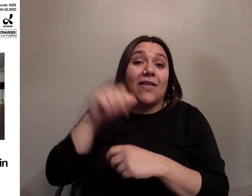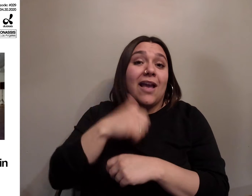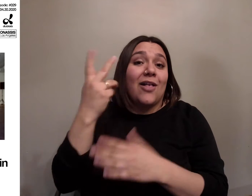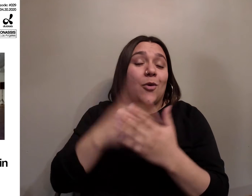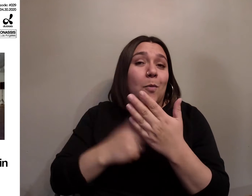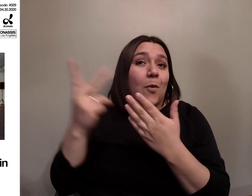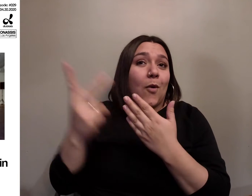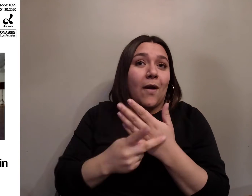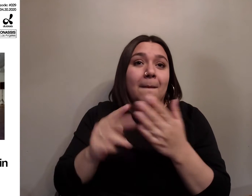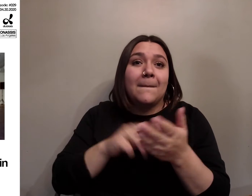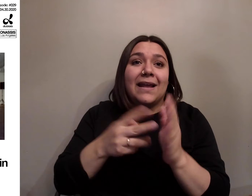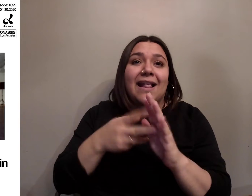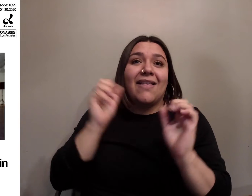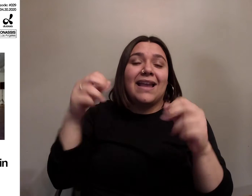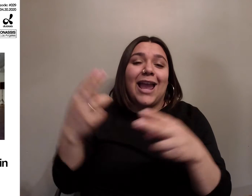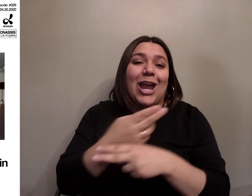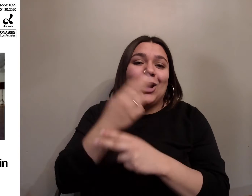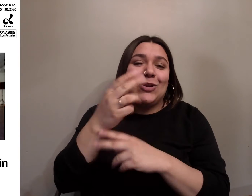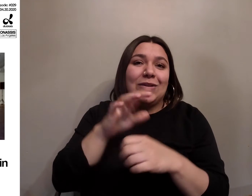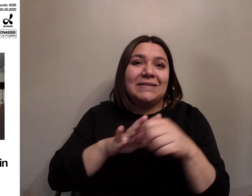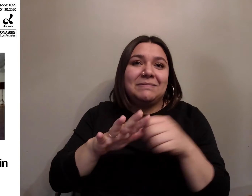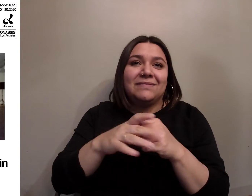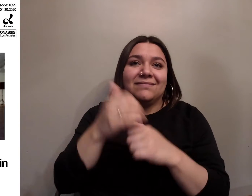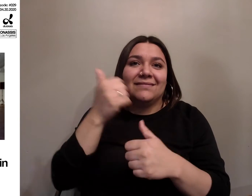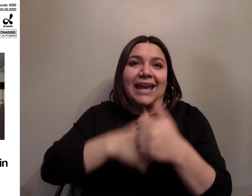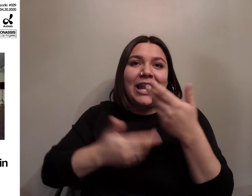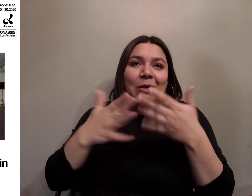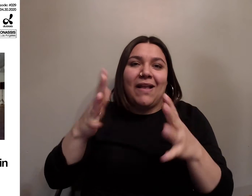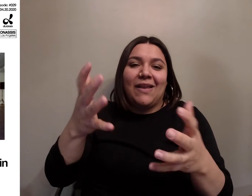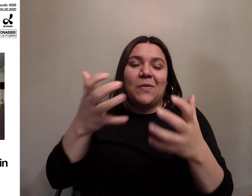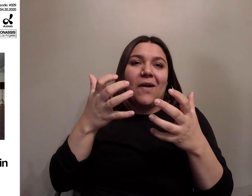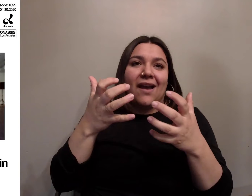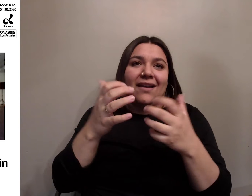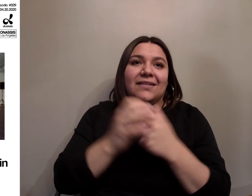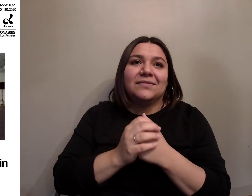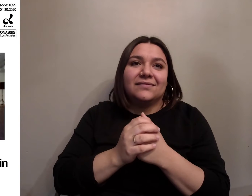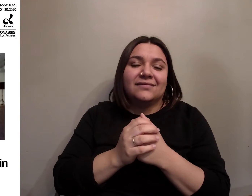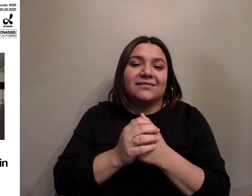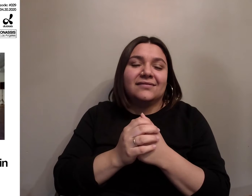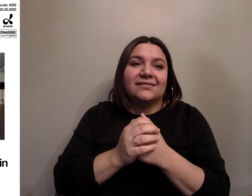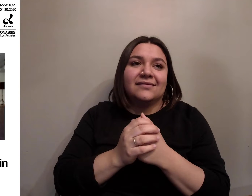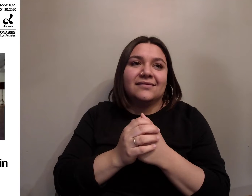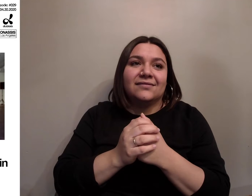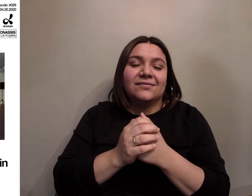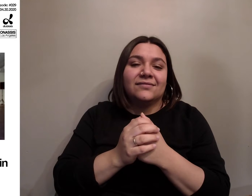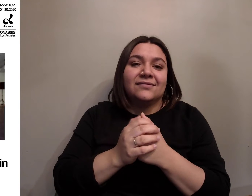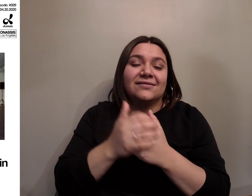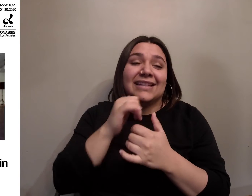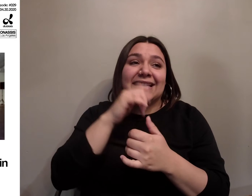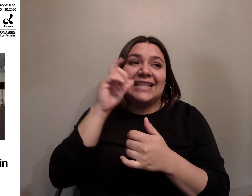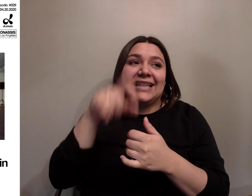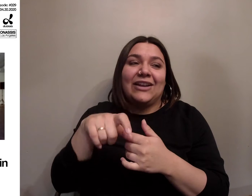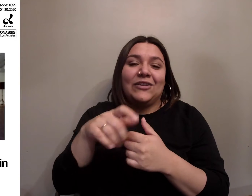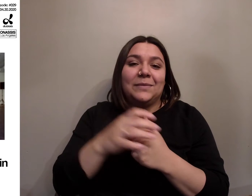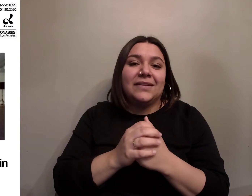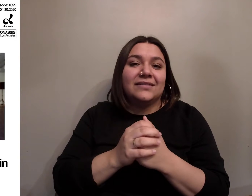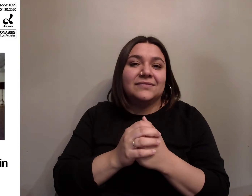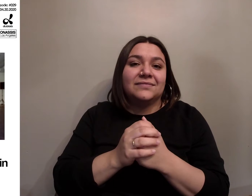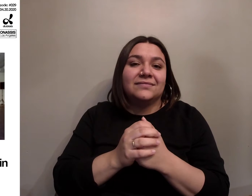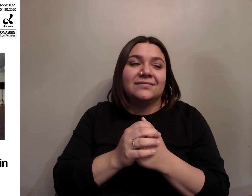other programs, they can use the space in any way they see fit. So anyway, it doesn't have to